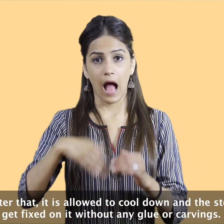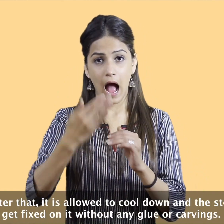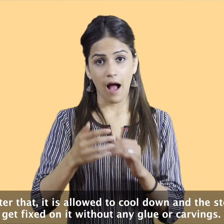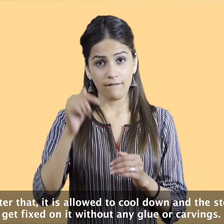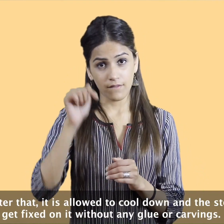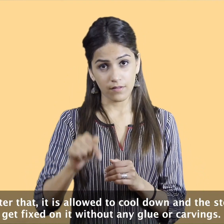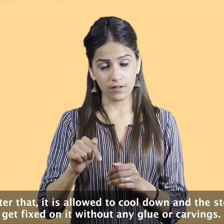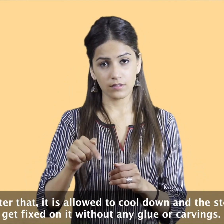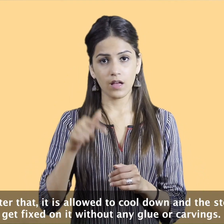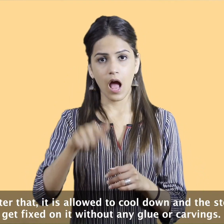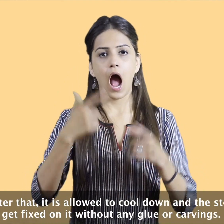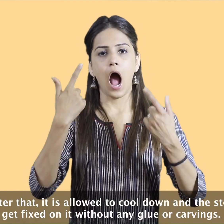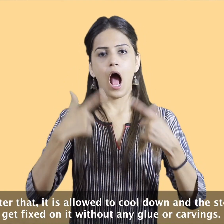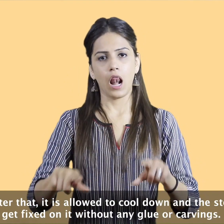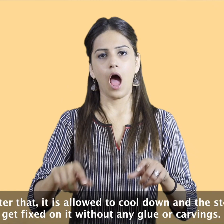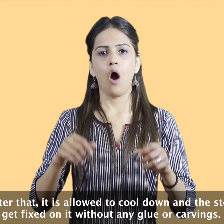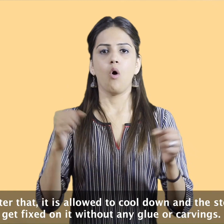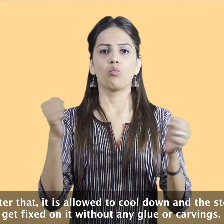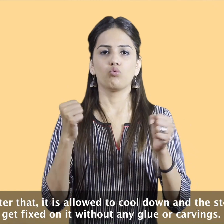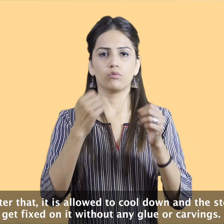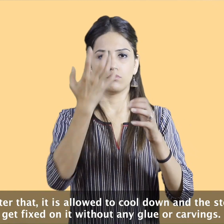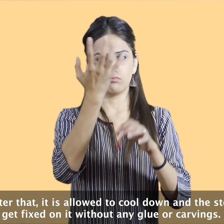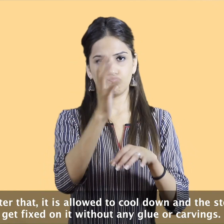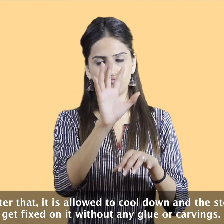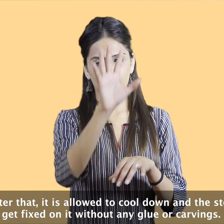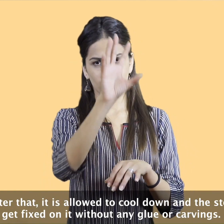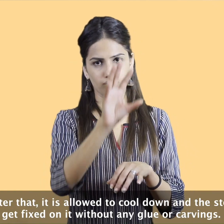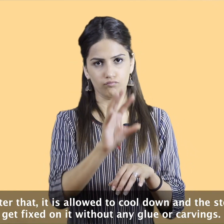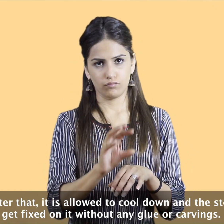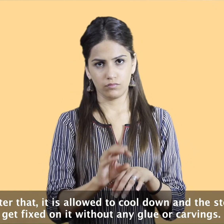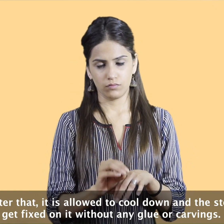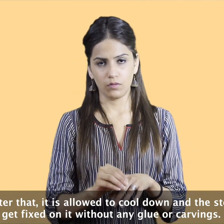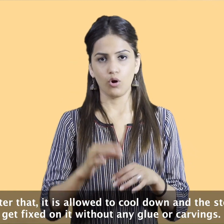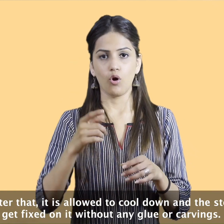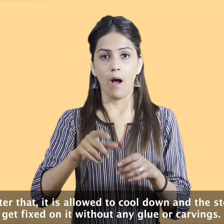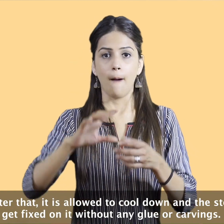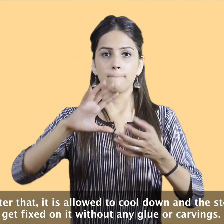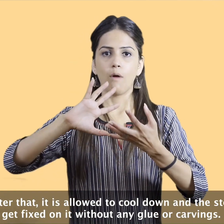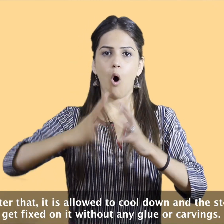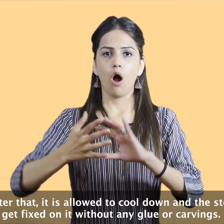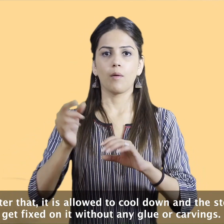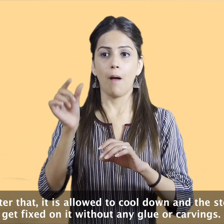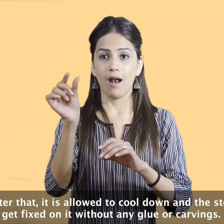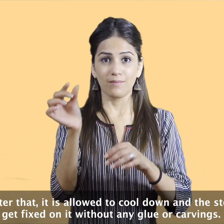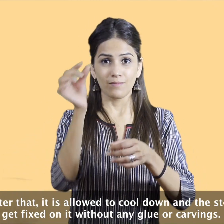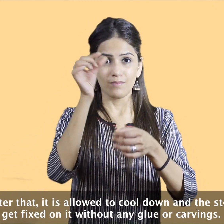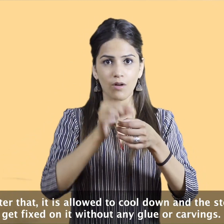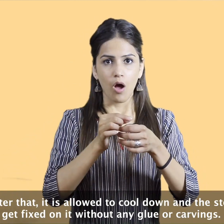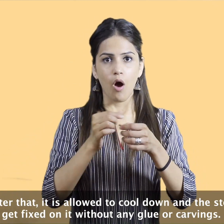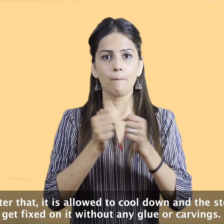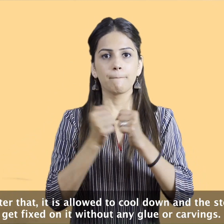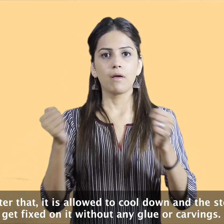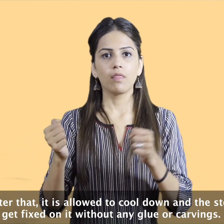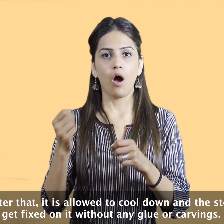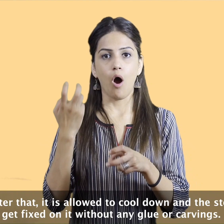artistry. After that, it is allowed to cool down and the stones get fixed on it without any glue or